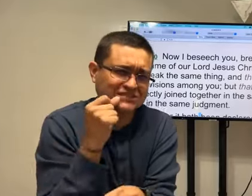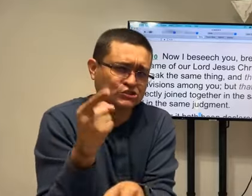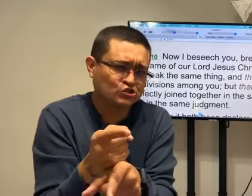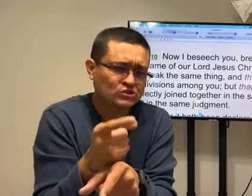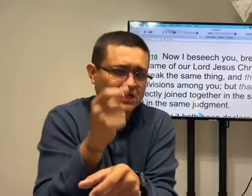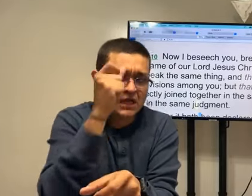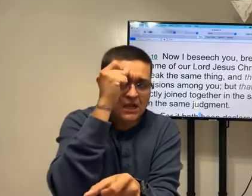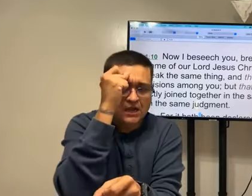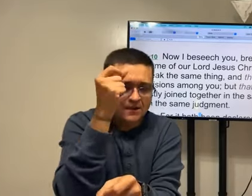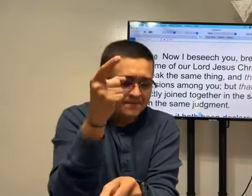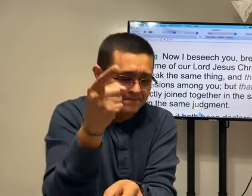Brethren,